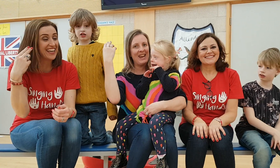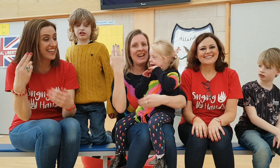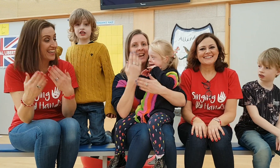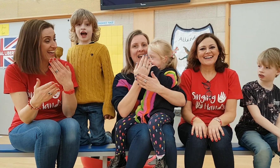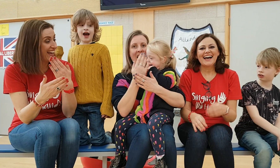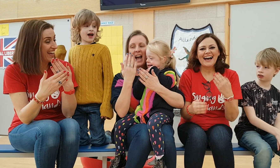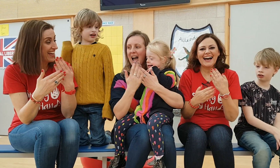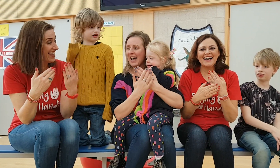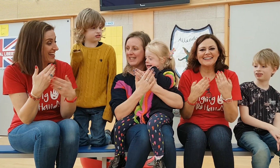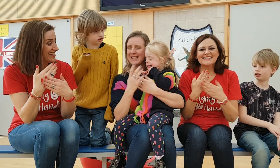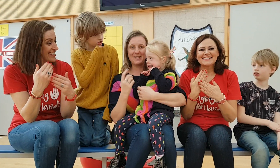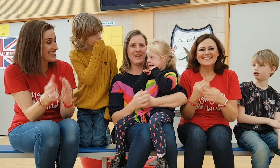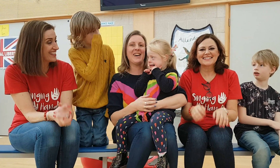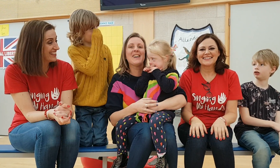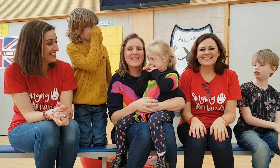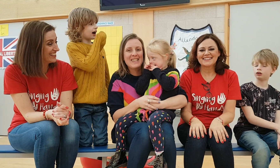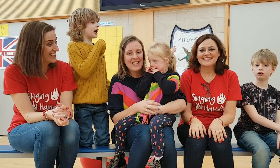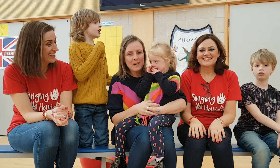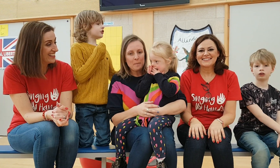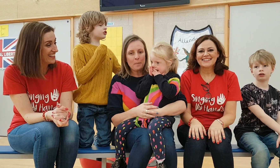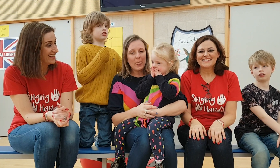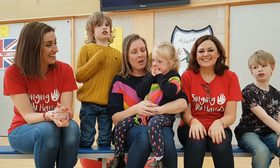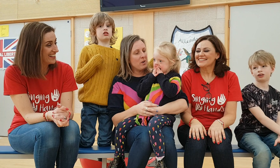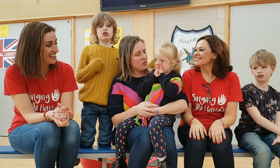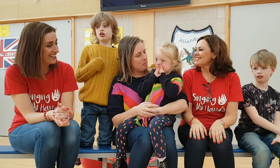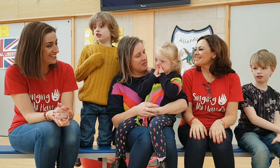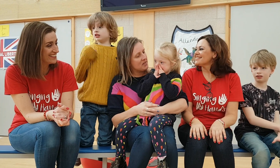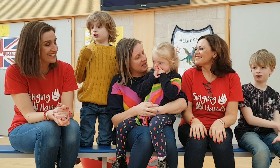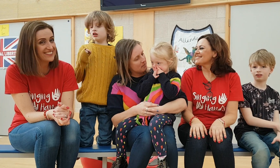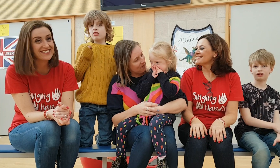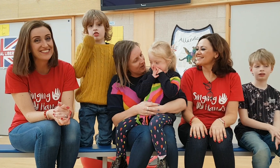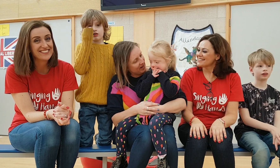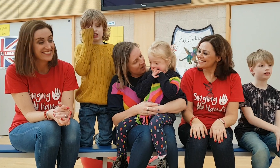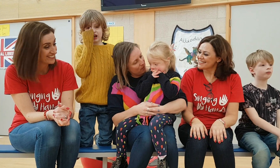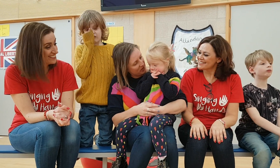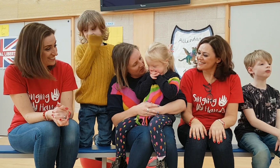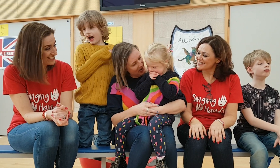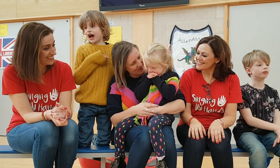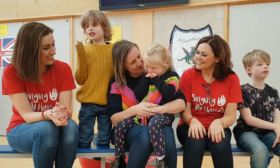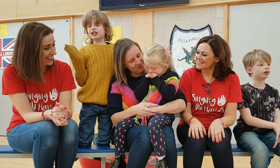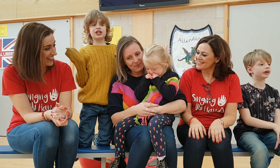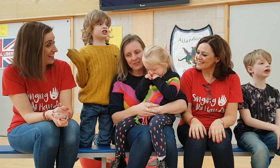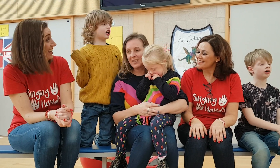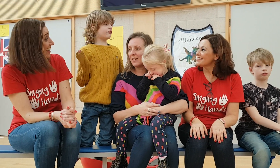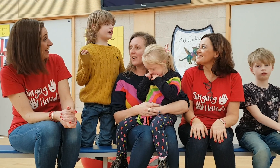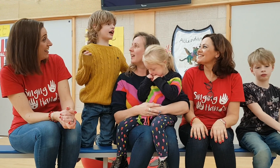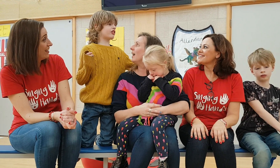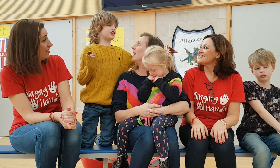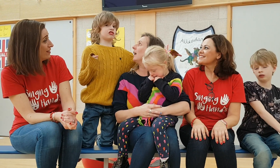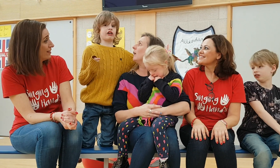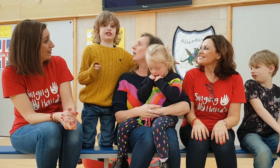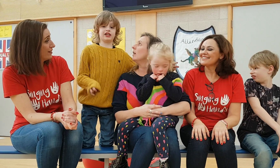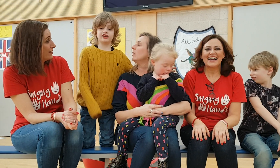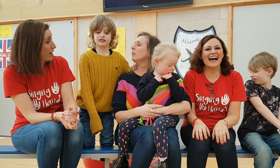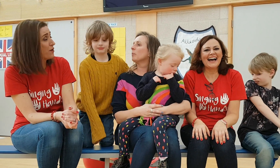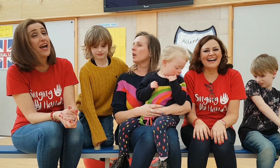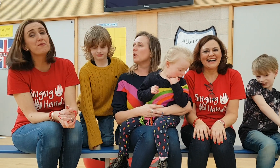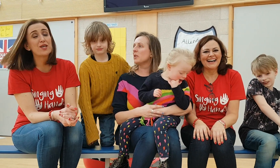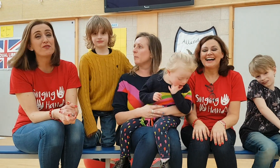singing hands with us. And we've just been to see them, haven't we? Had a lovely time. This is Sophie and this is Tracy. Oh yeah, I'm Sophie